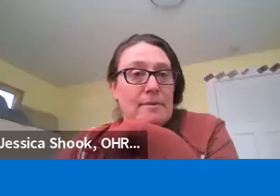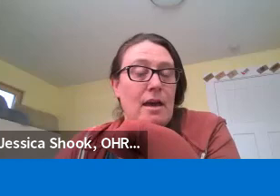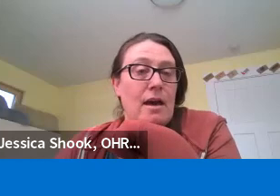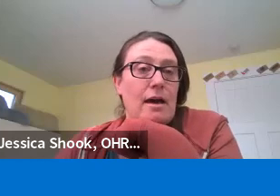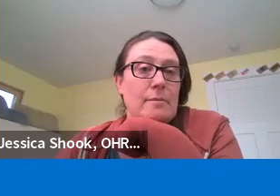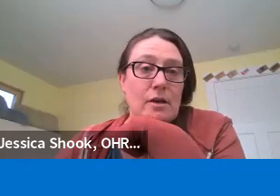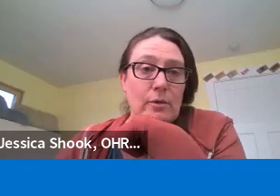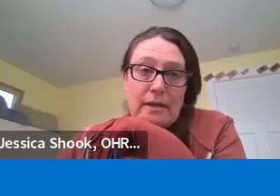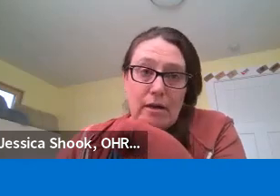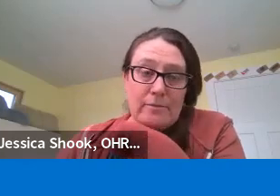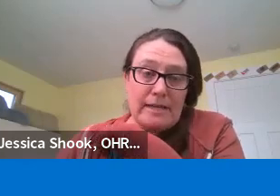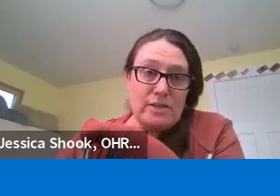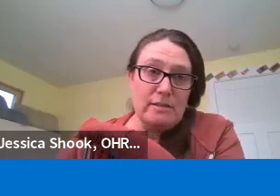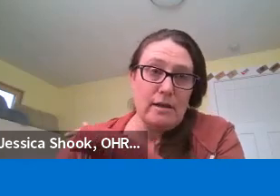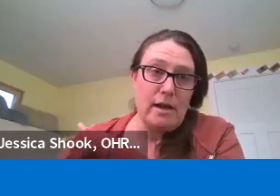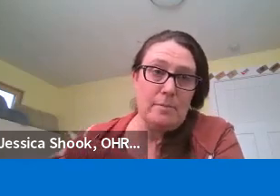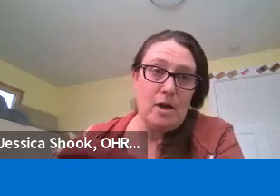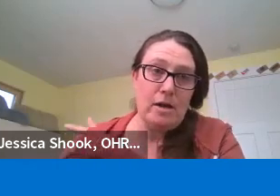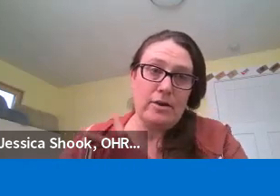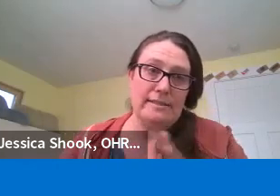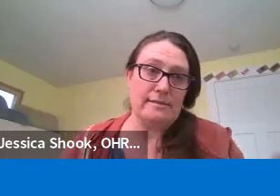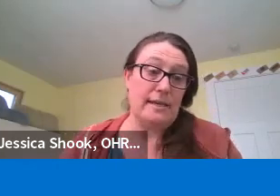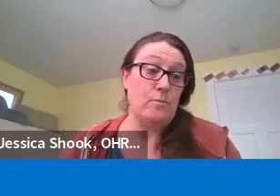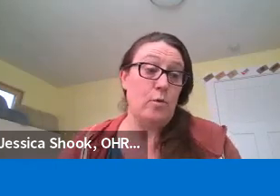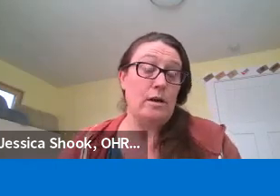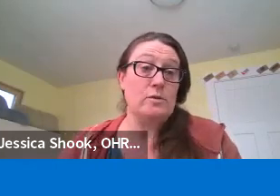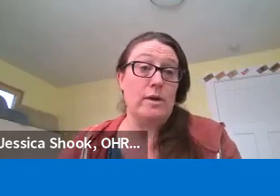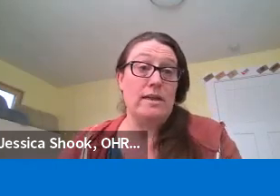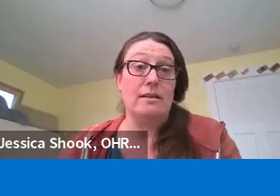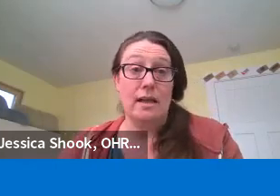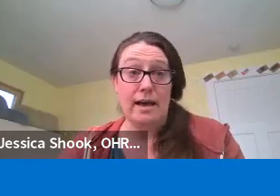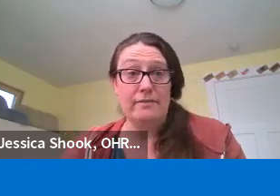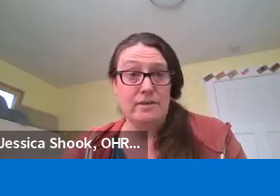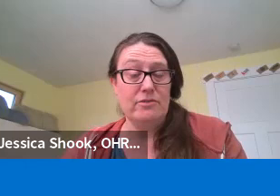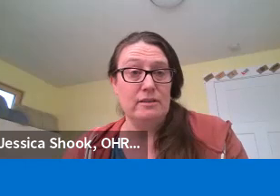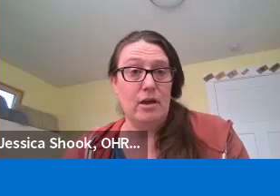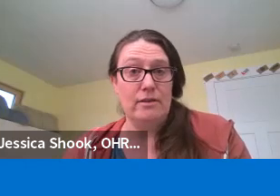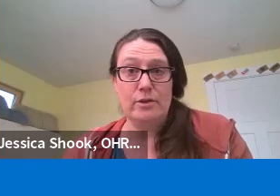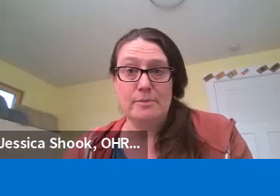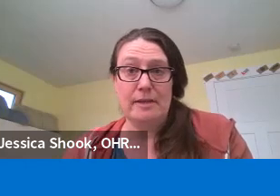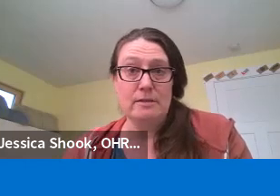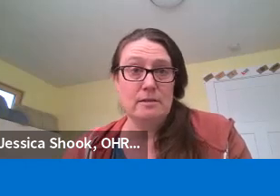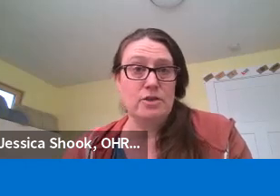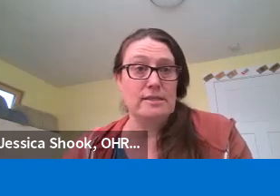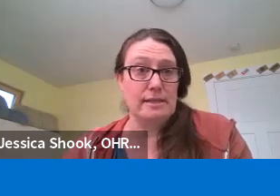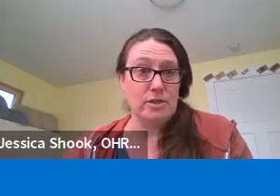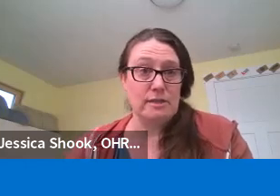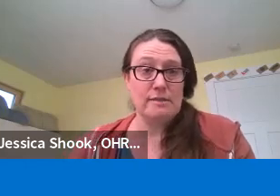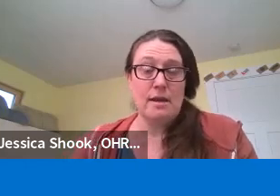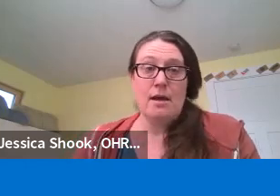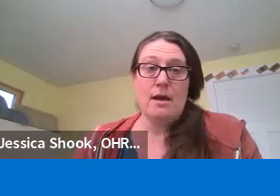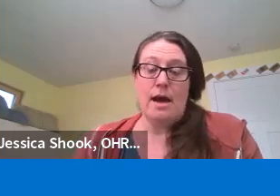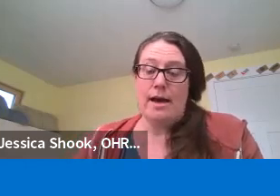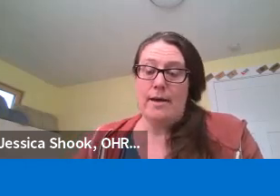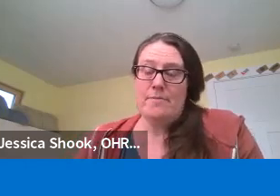Jamie. So in our region, our crisis team works with a lot of different law enforcement